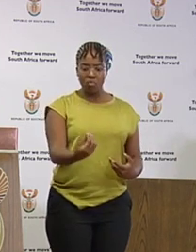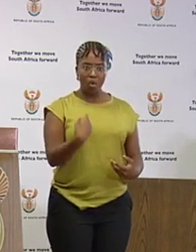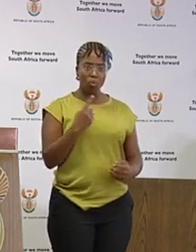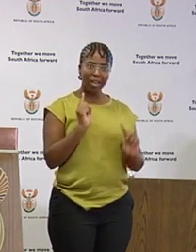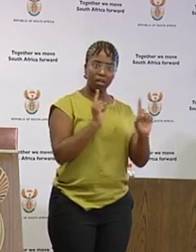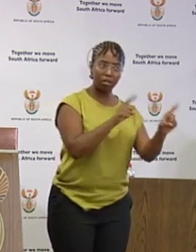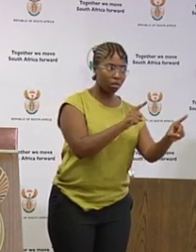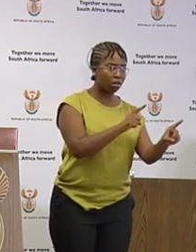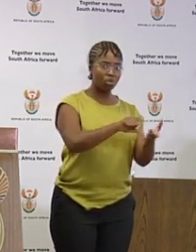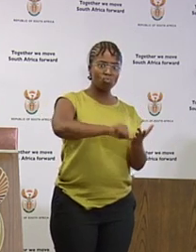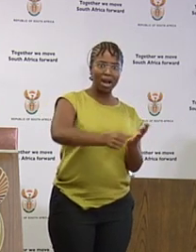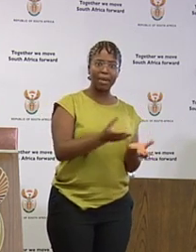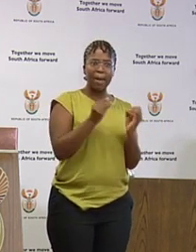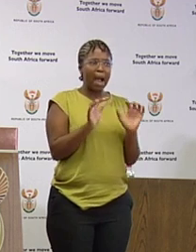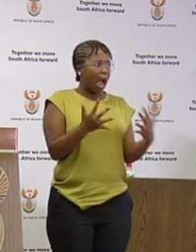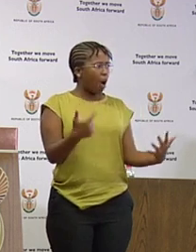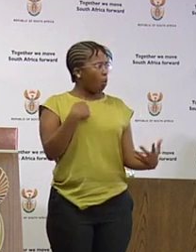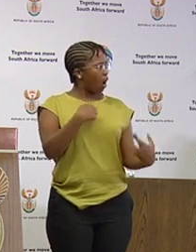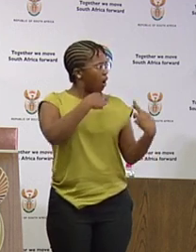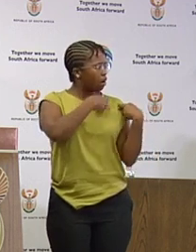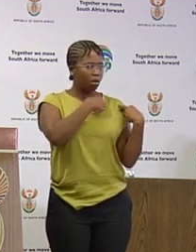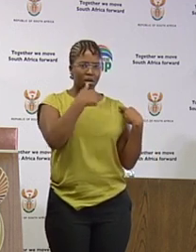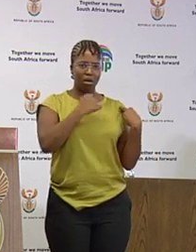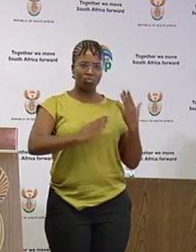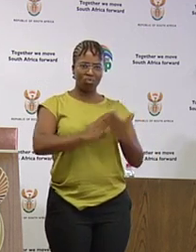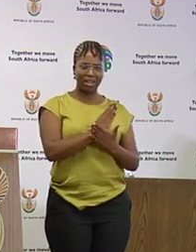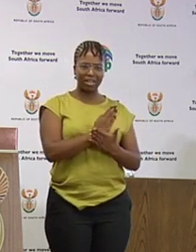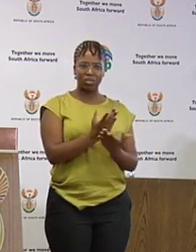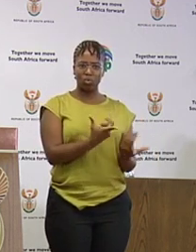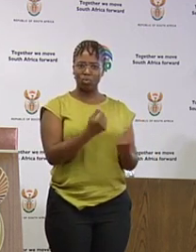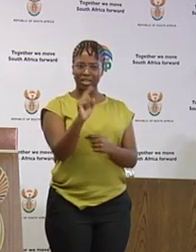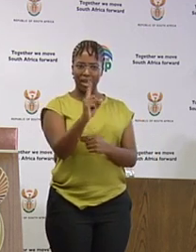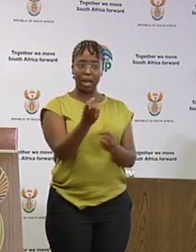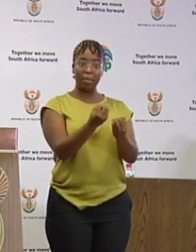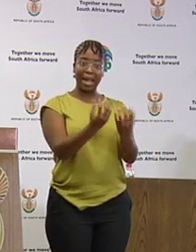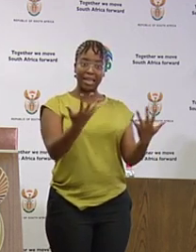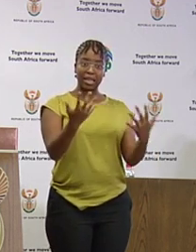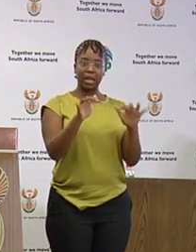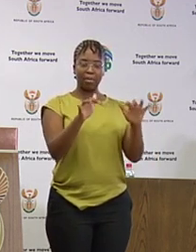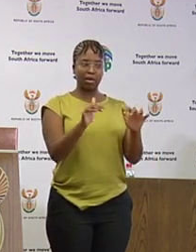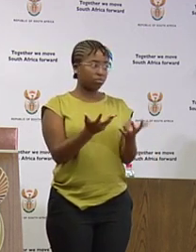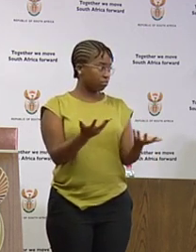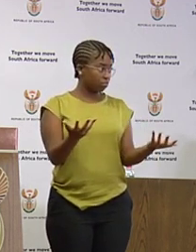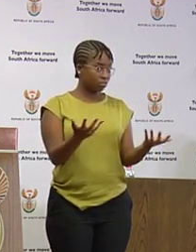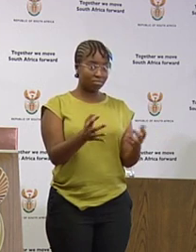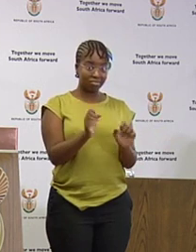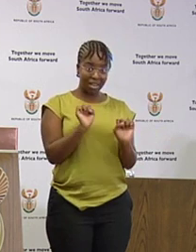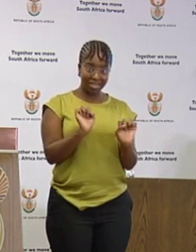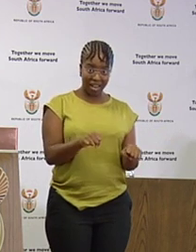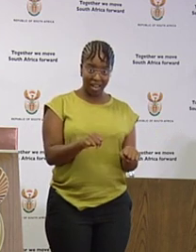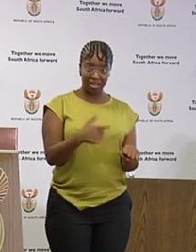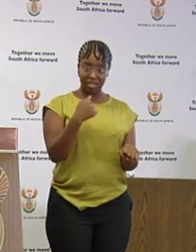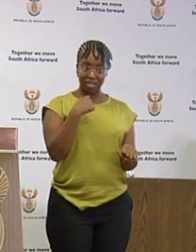are co-holders of parental responsibilities and rights, and many are wondering whether they will be able